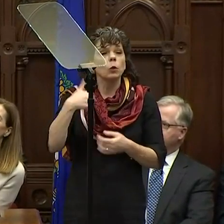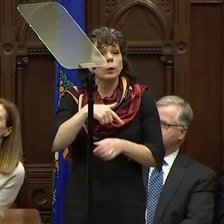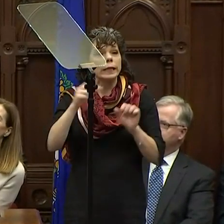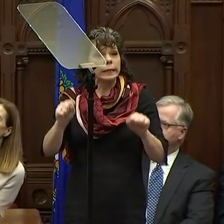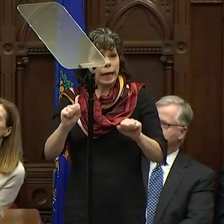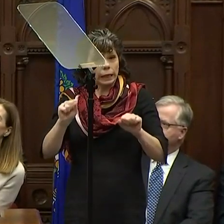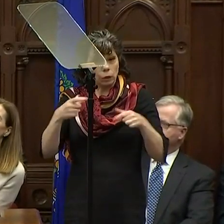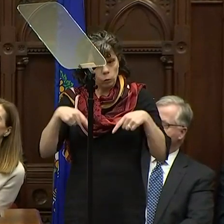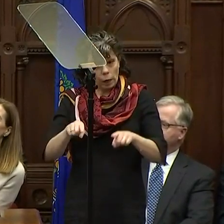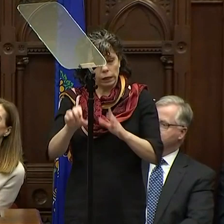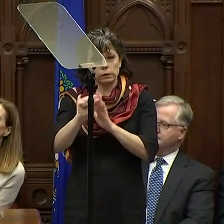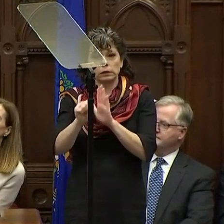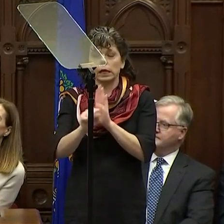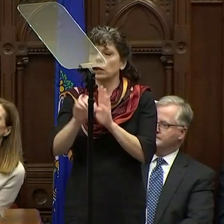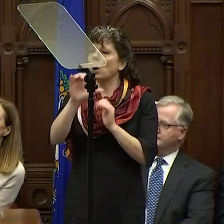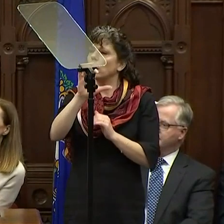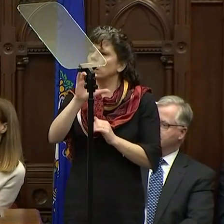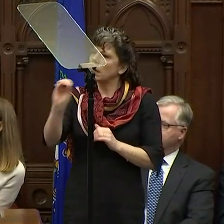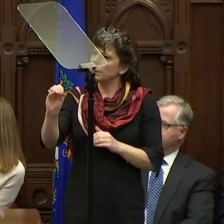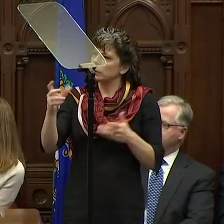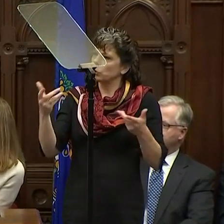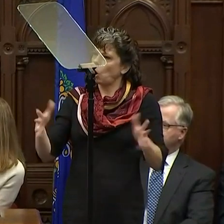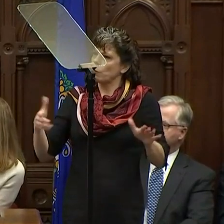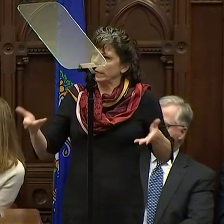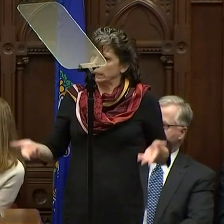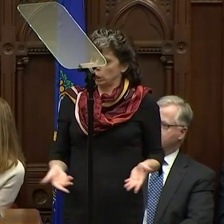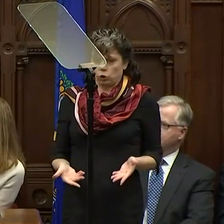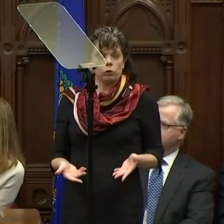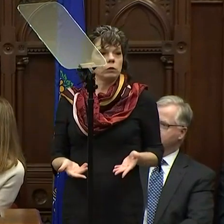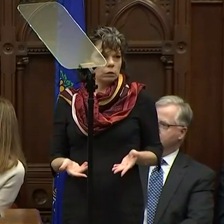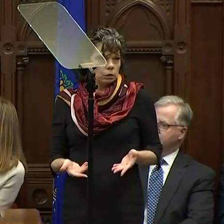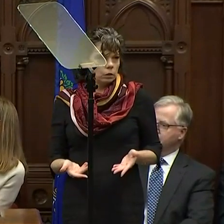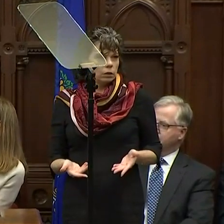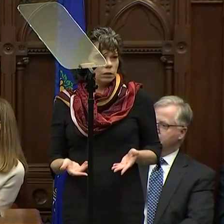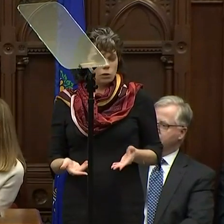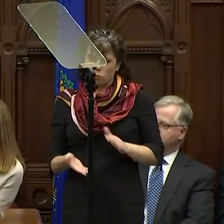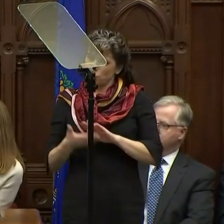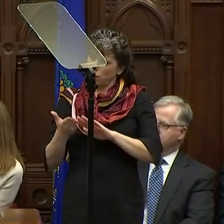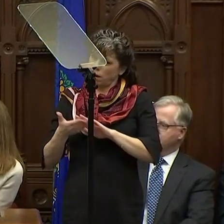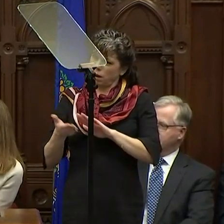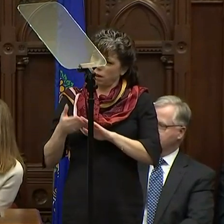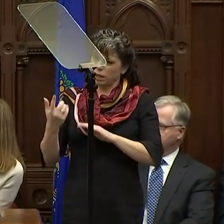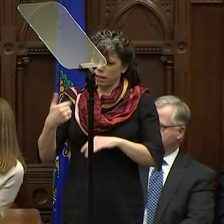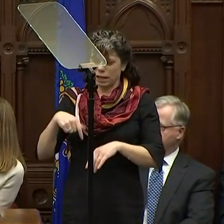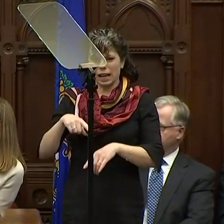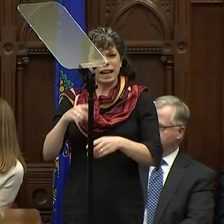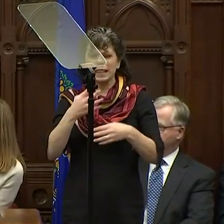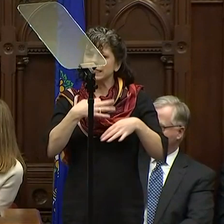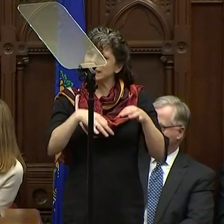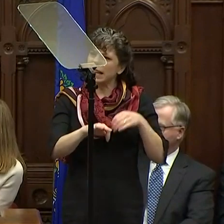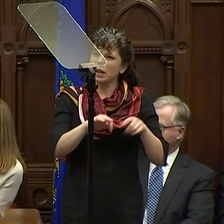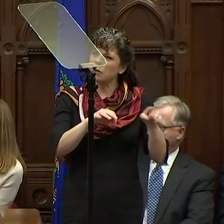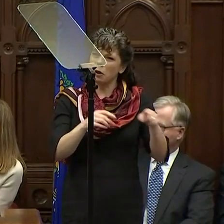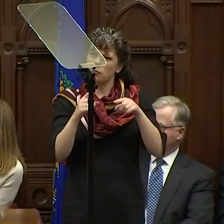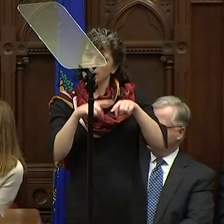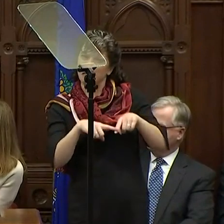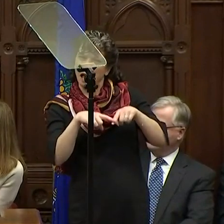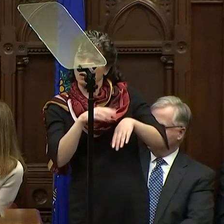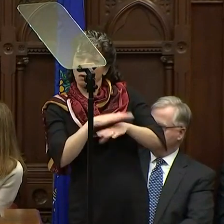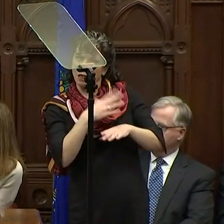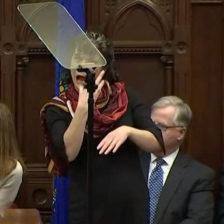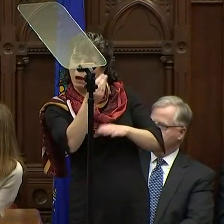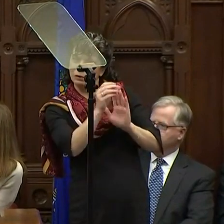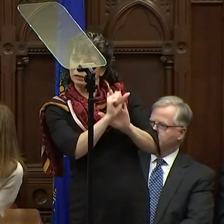state are in companies that are already here. Rather than rely on those risky upfront grants to lure